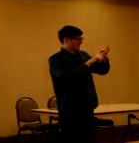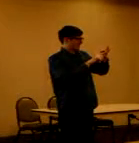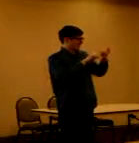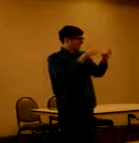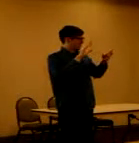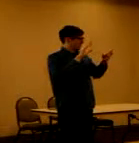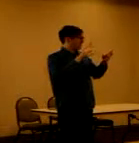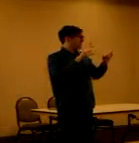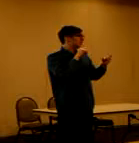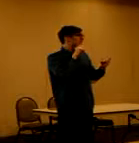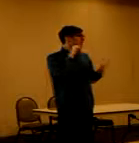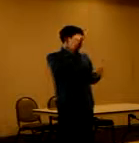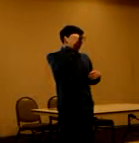The third week,